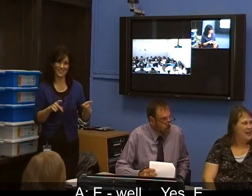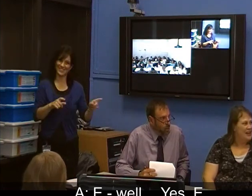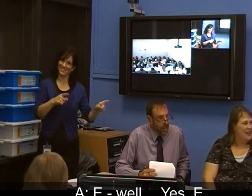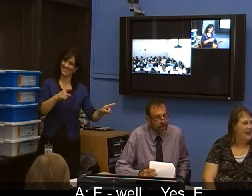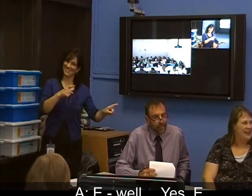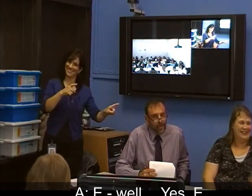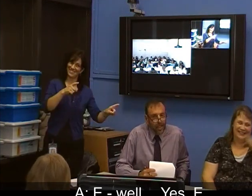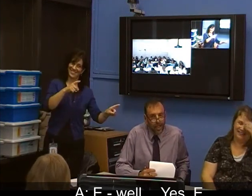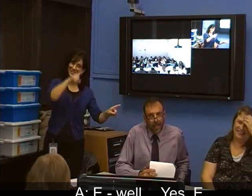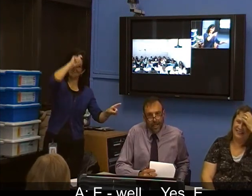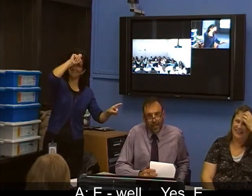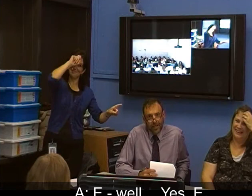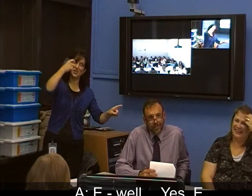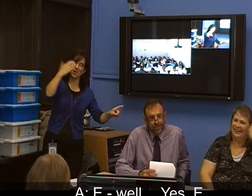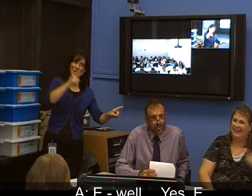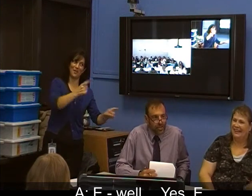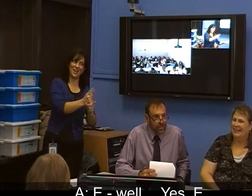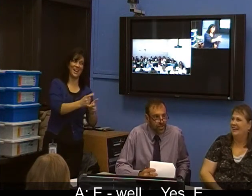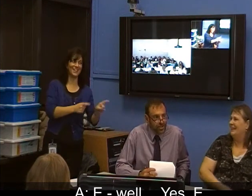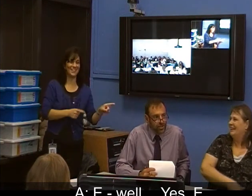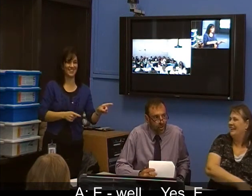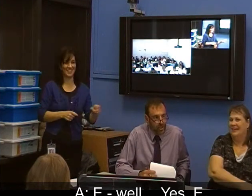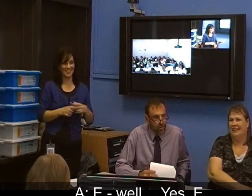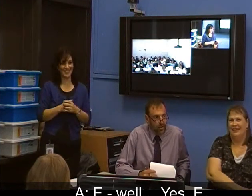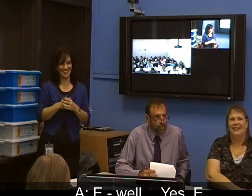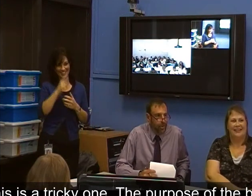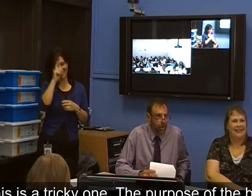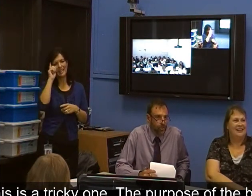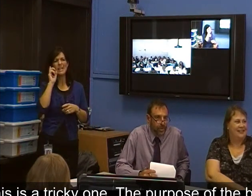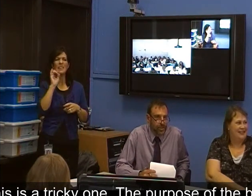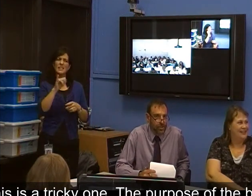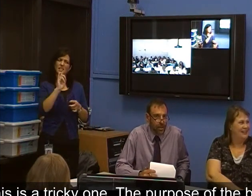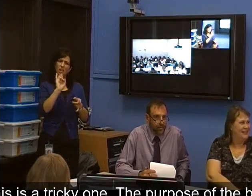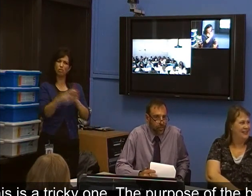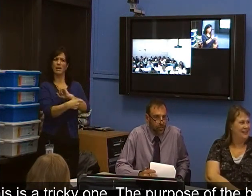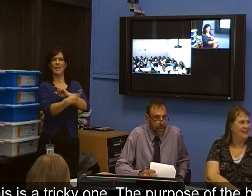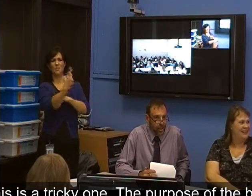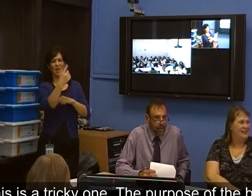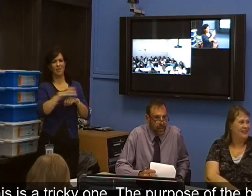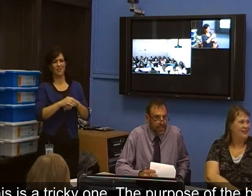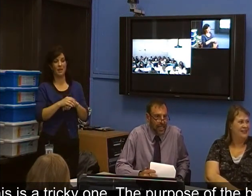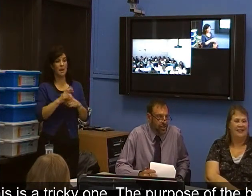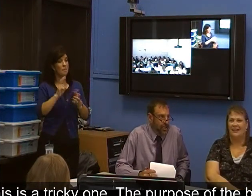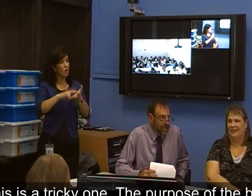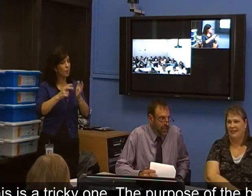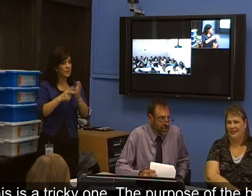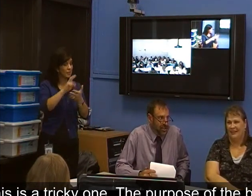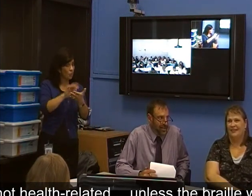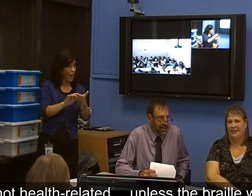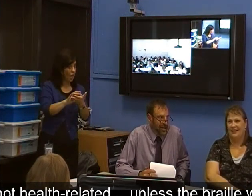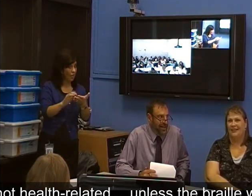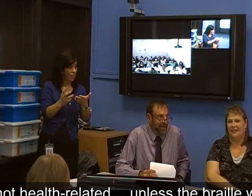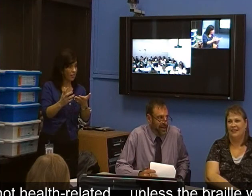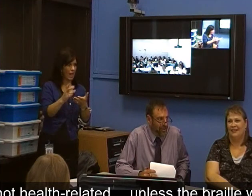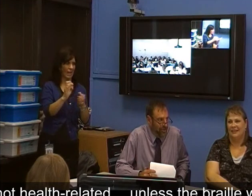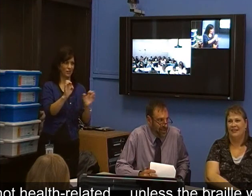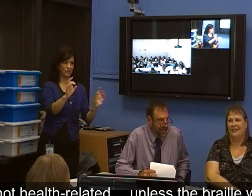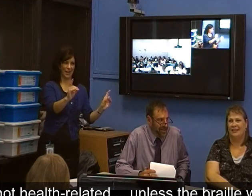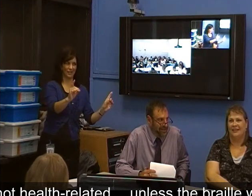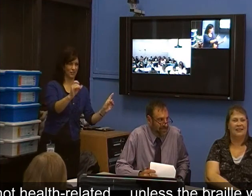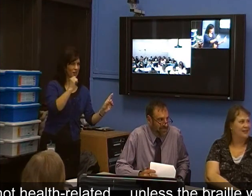Braille is in the IEP. You don't know. Well, this is a tricky one. The purpose of the Braille is education, not health